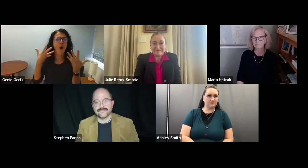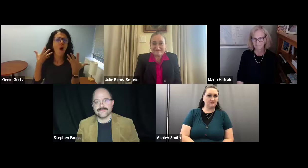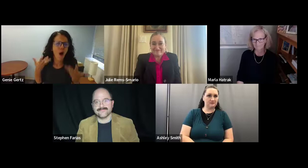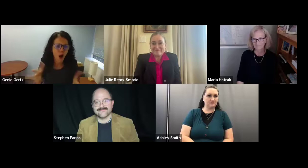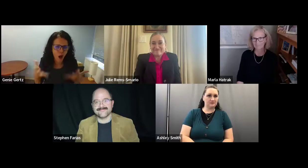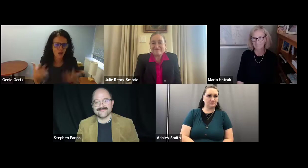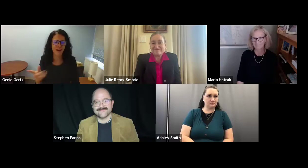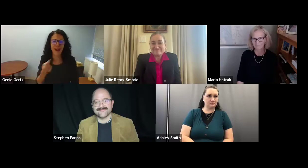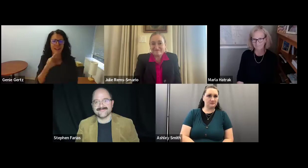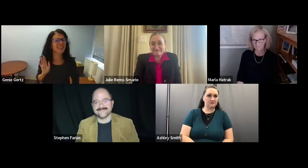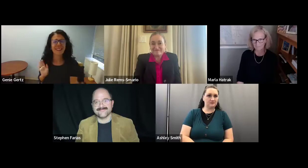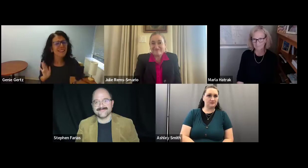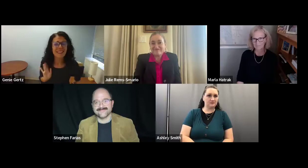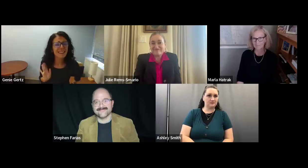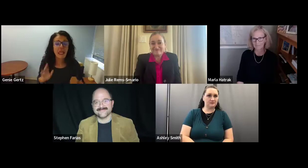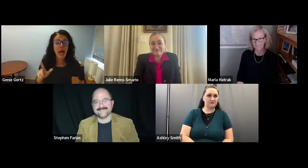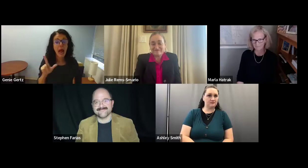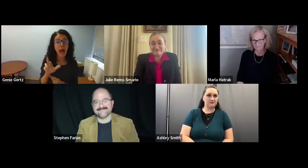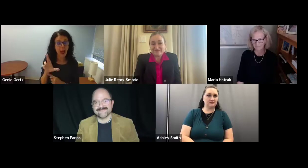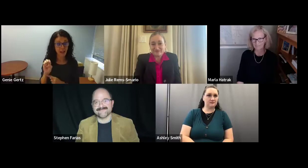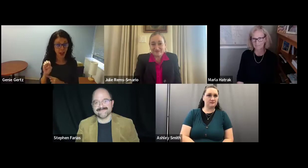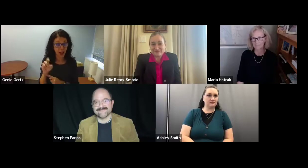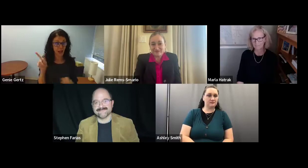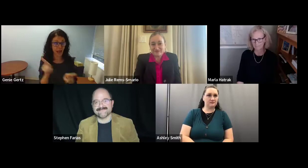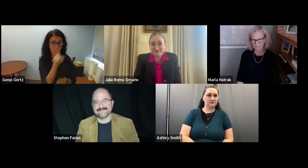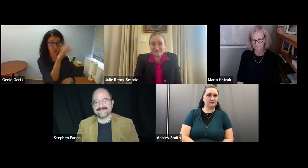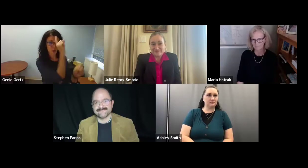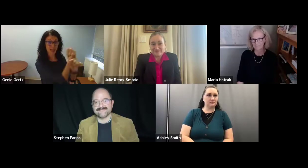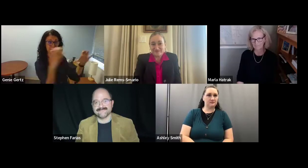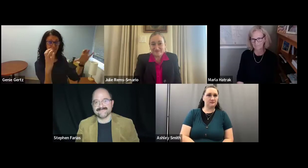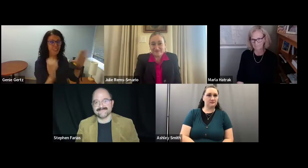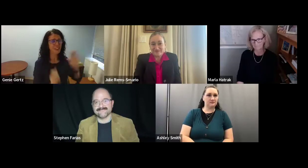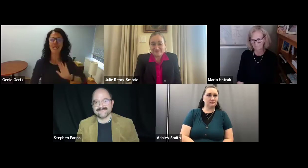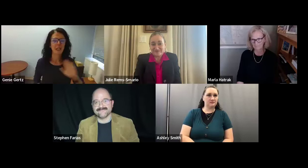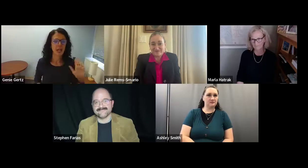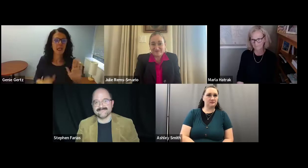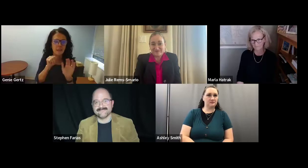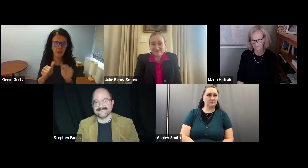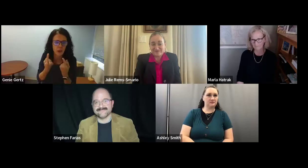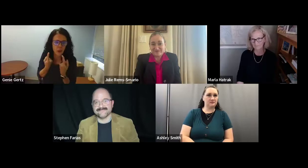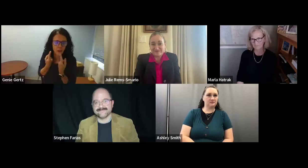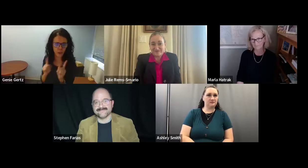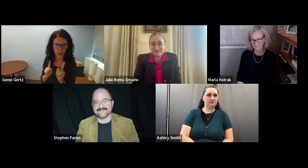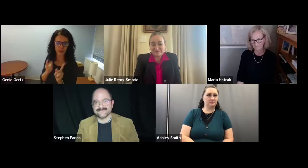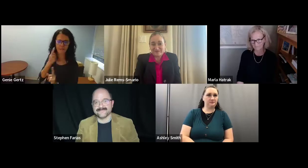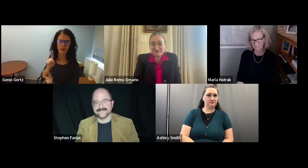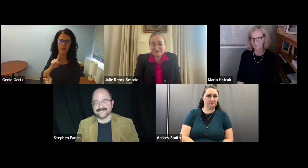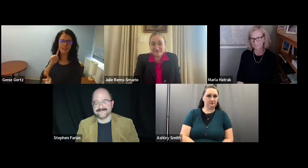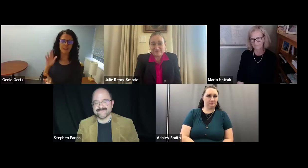Siegel, who had already started saying that the least restrictive environment that you have in mind